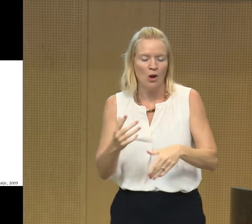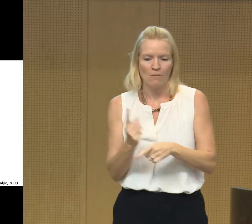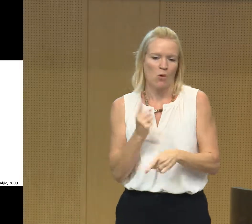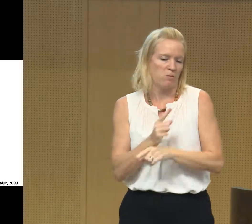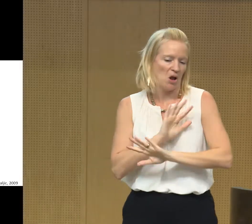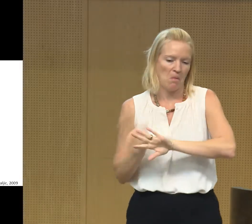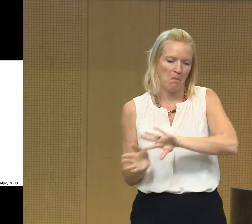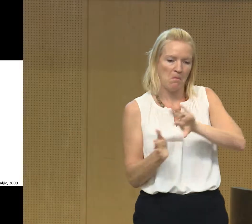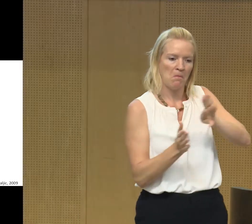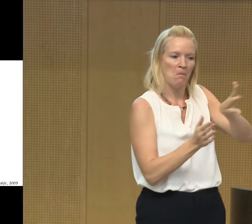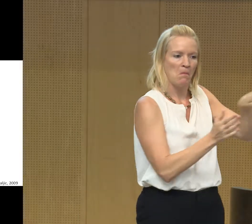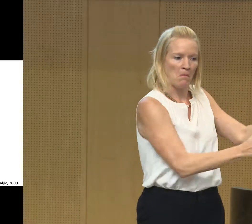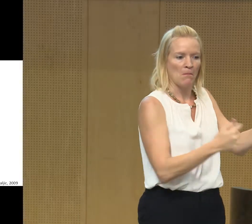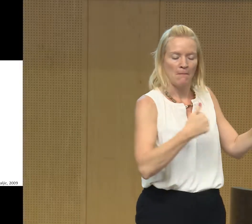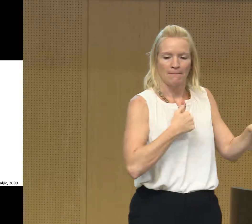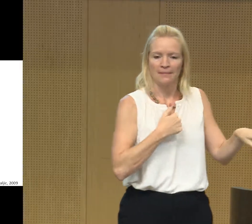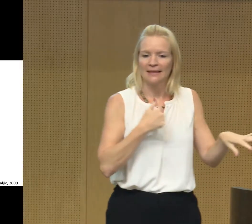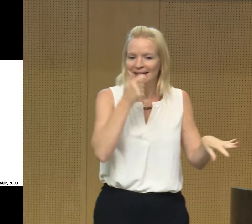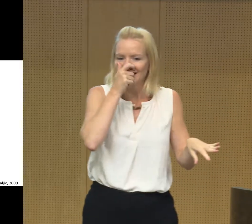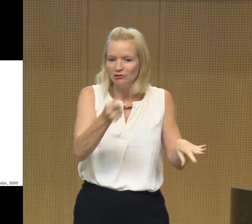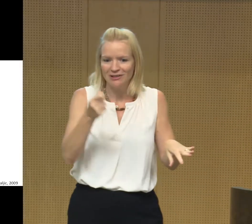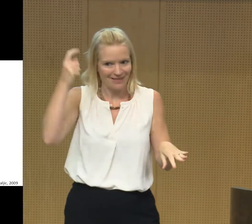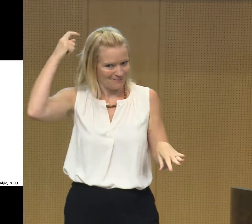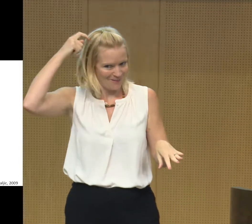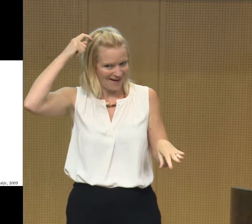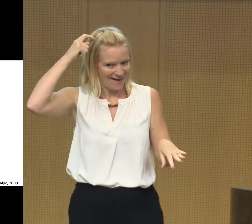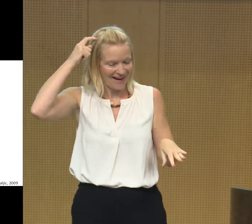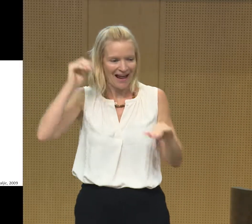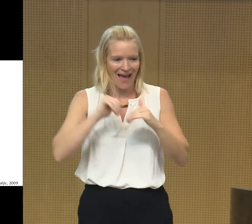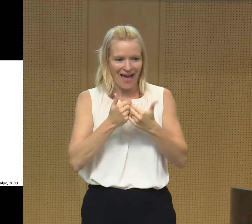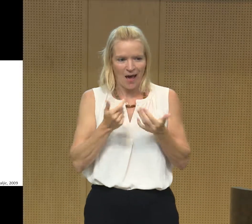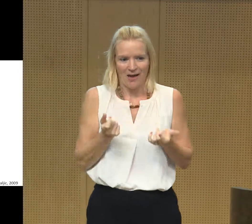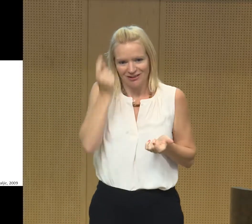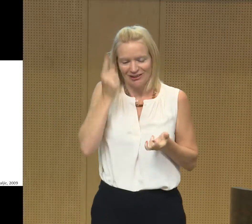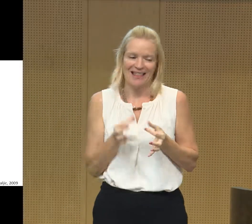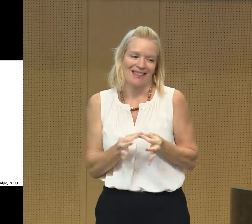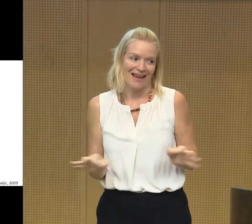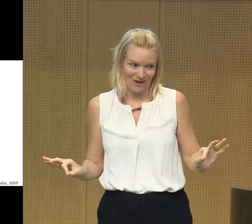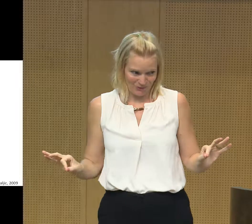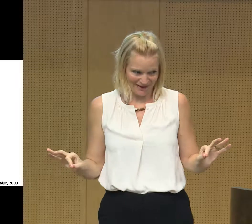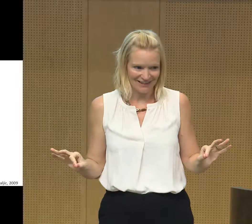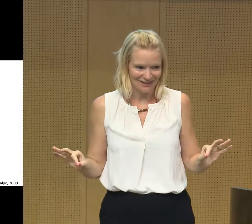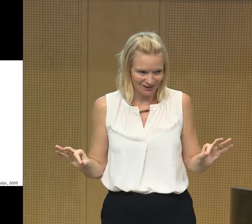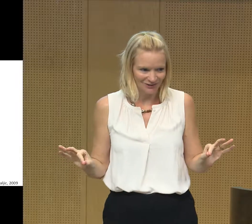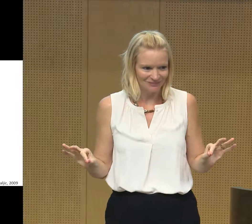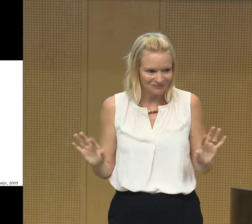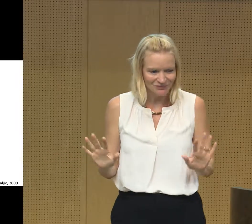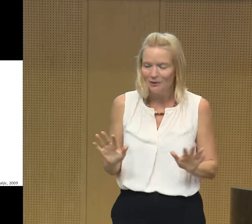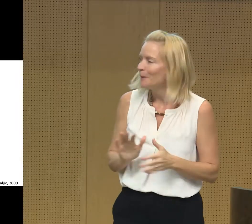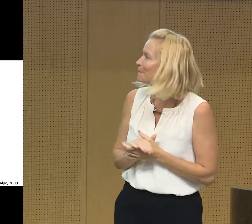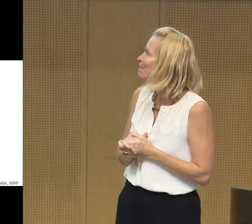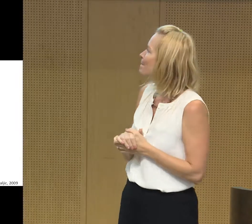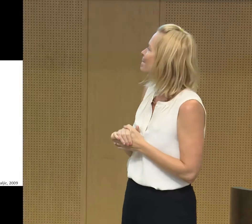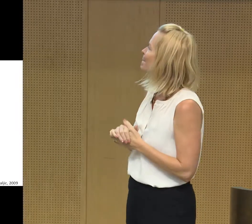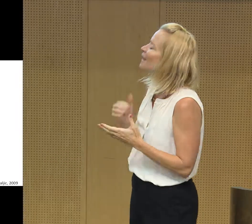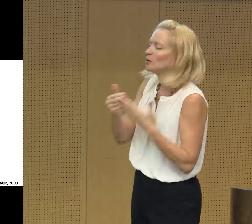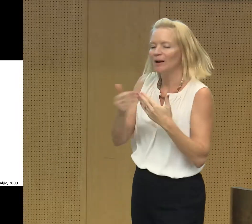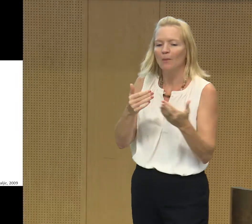because there are no pressures to make sure that you're looking in the right place, to make sure your eyes are behaving appropriately. The